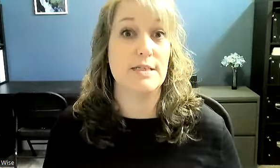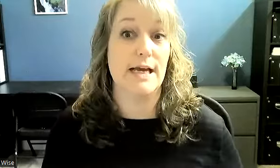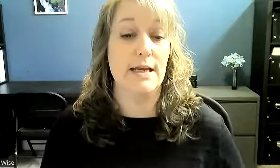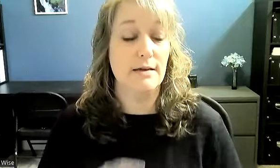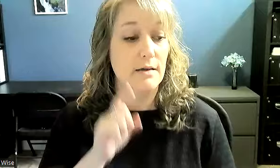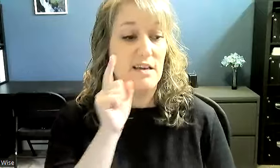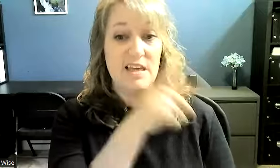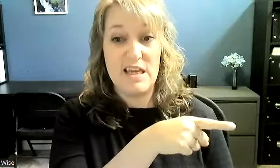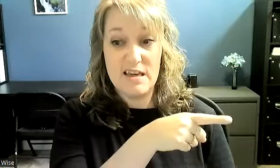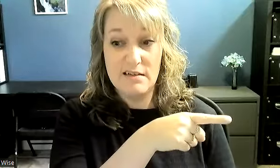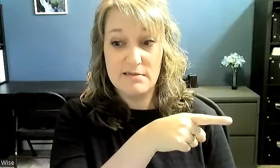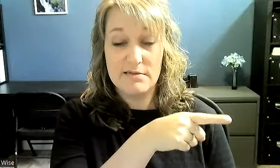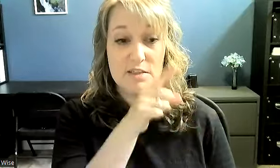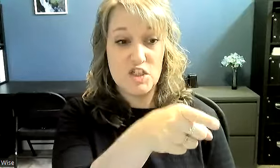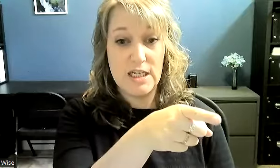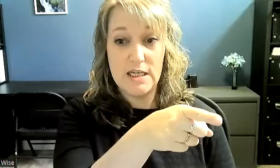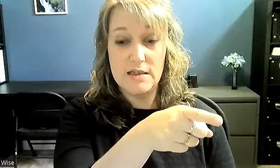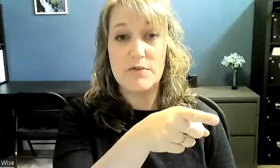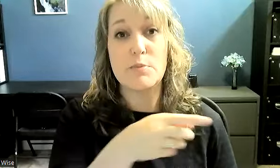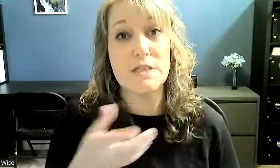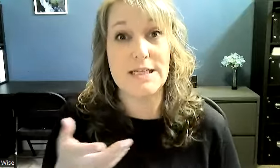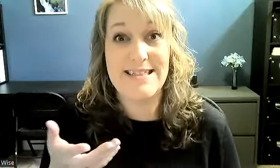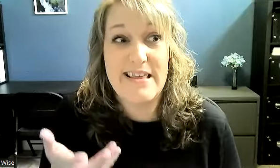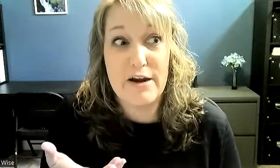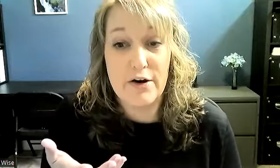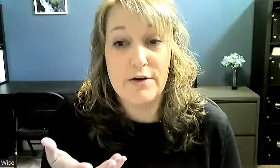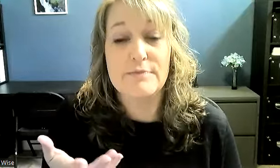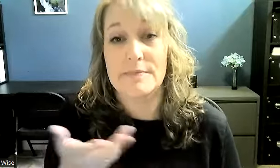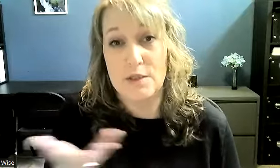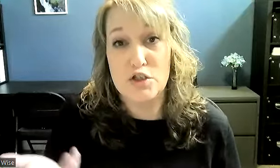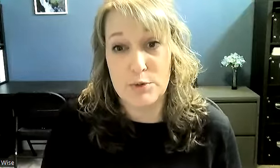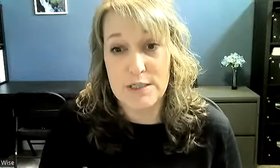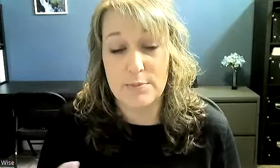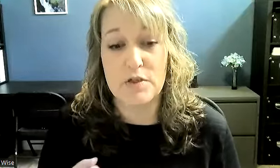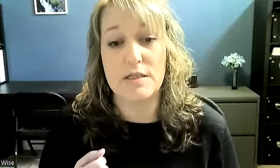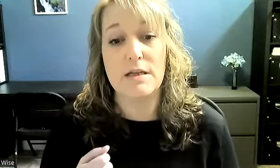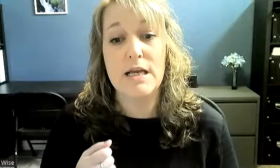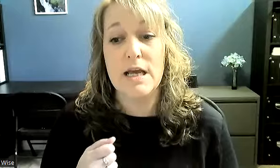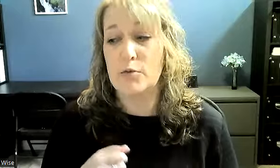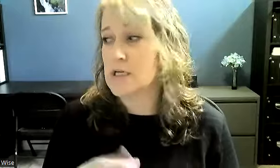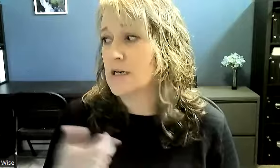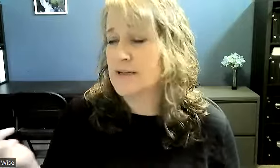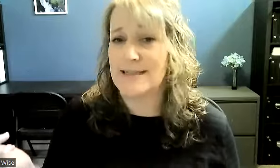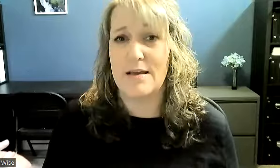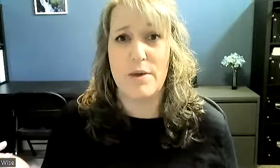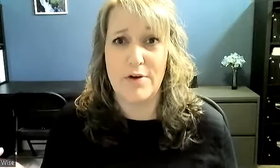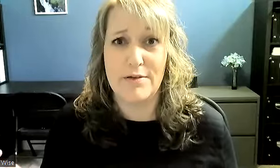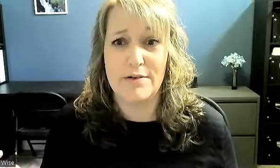decide. He, she, if the person is there, then you just point to the person. If we're talking about, say, my brother and